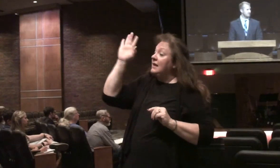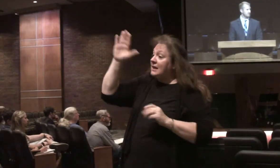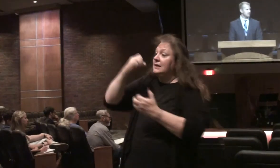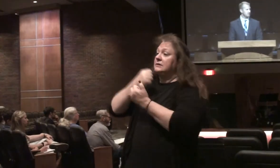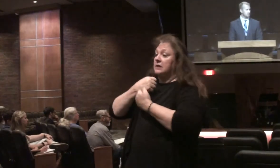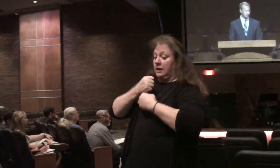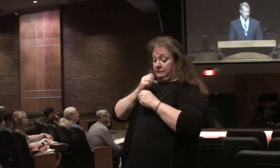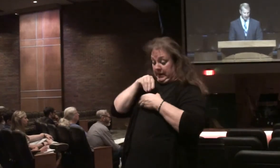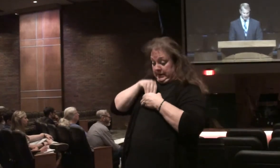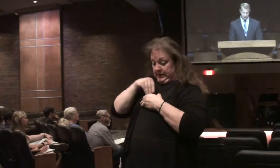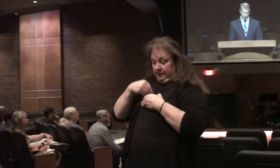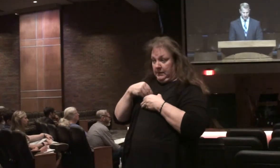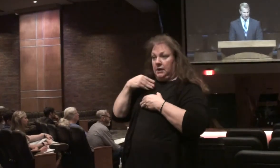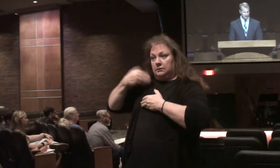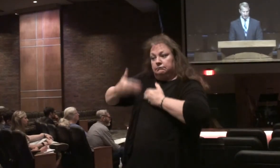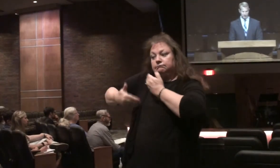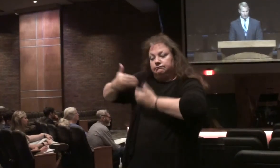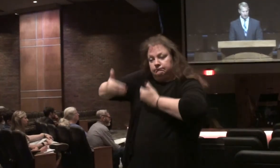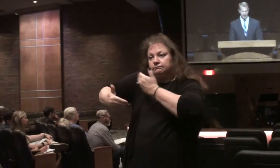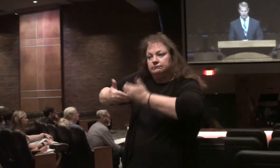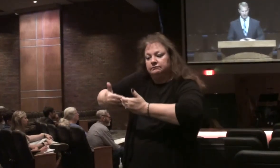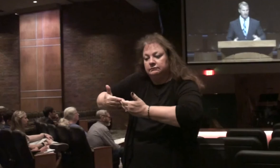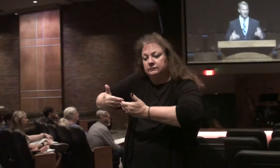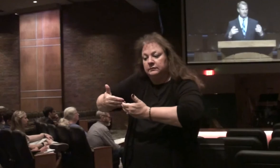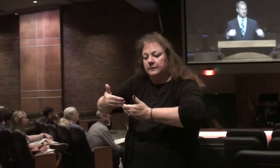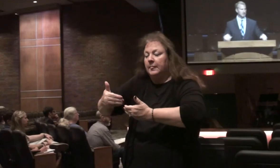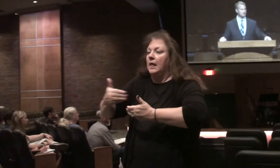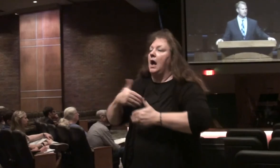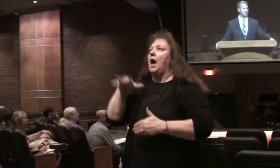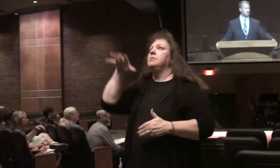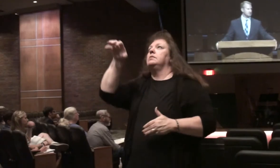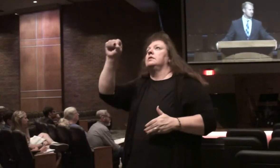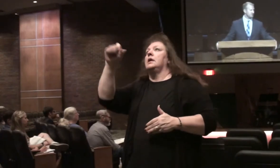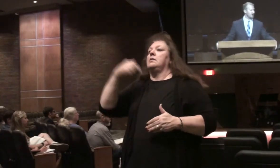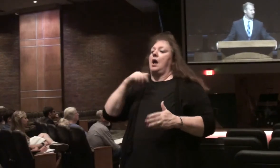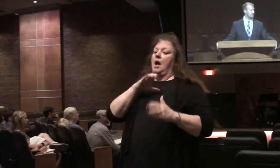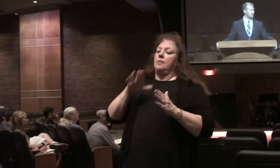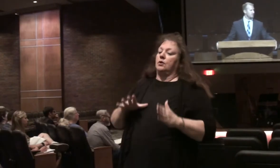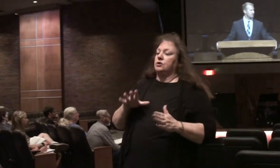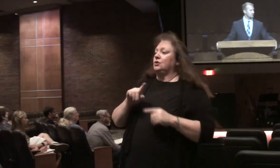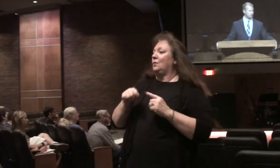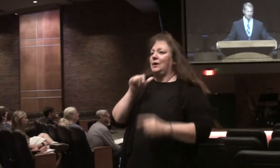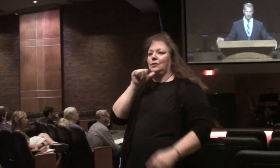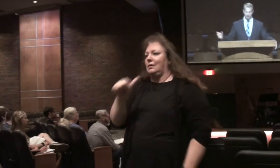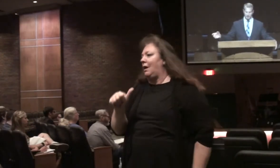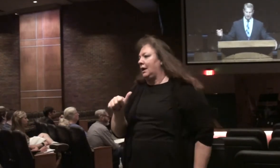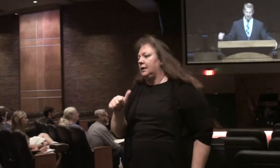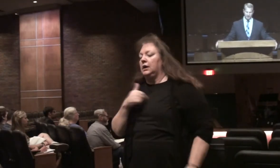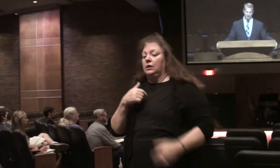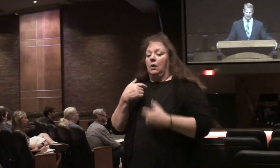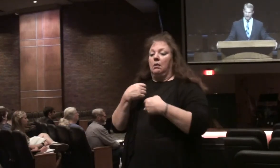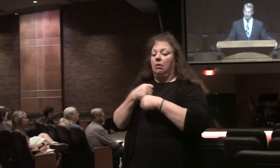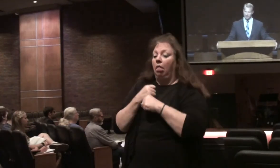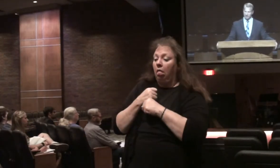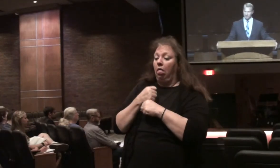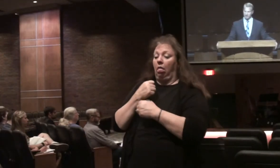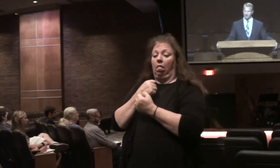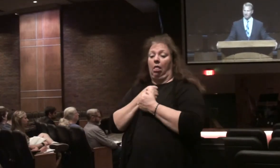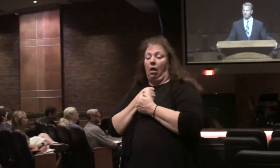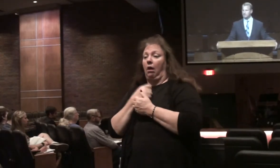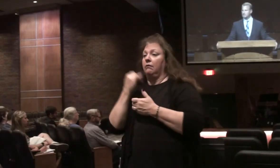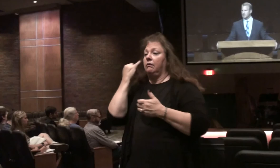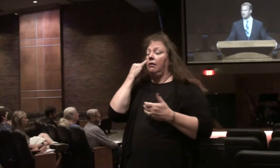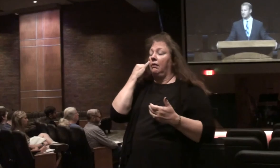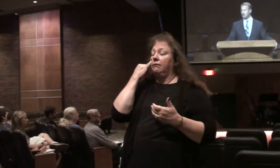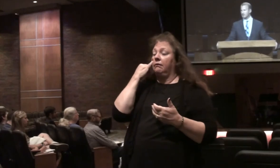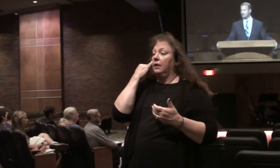love progressively in your life. Don't say, I'm going to clean my life and try to be a Christian if you're not. Don't try to produce love in your life if you